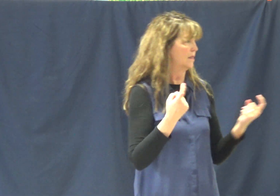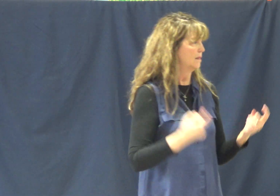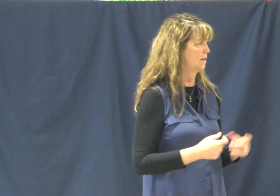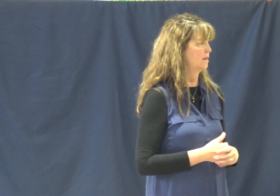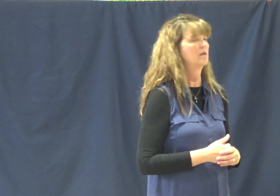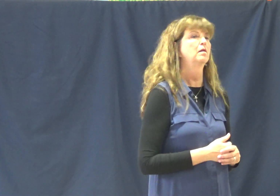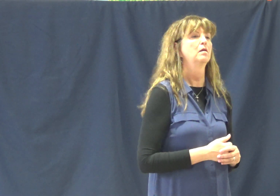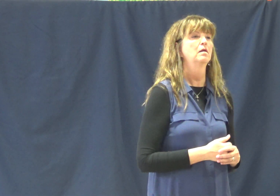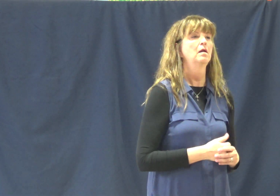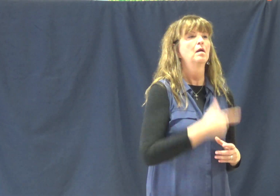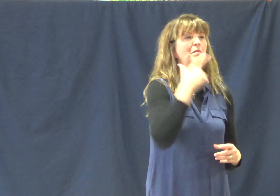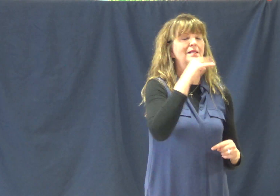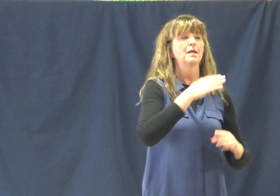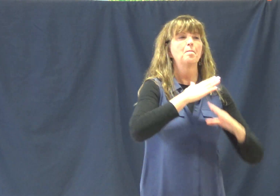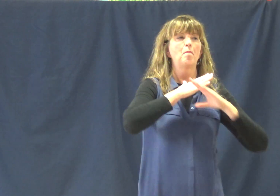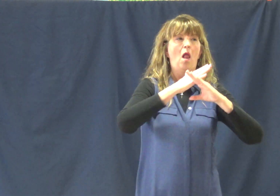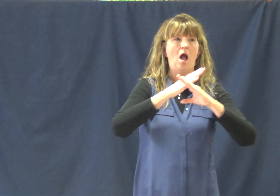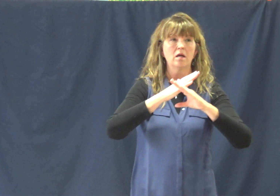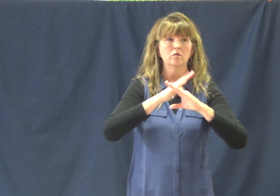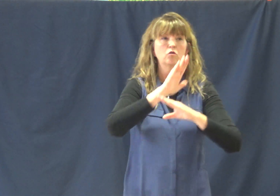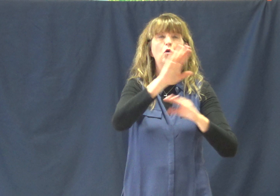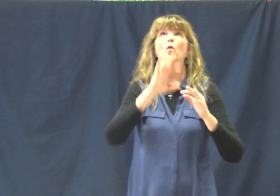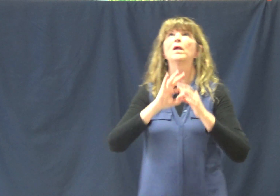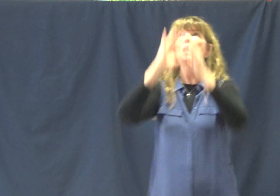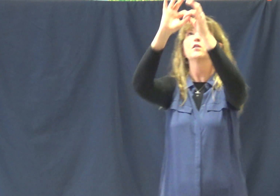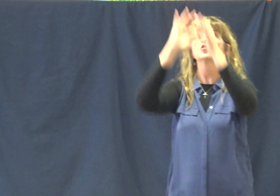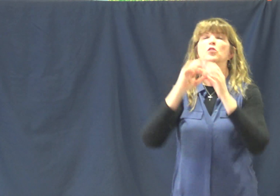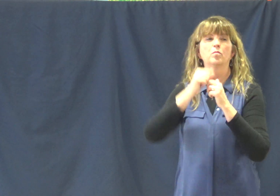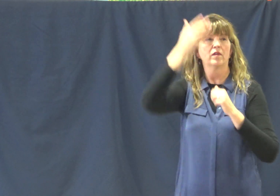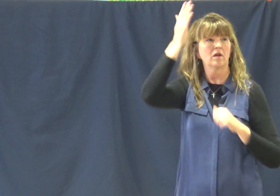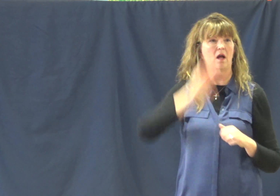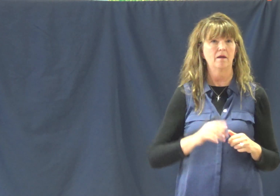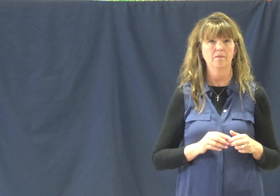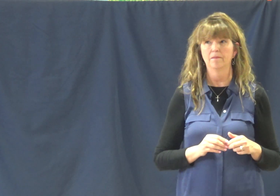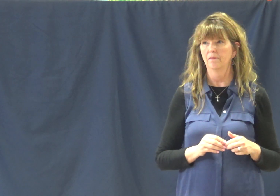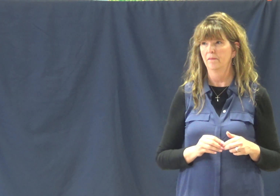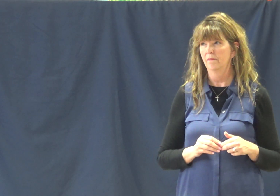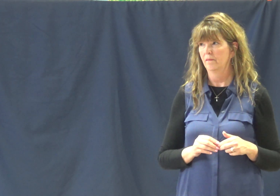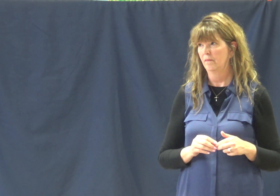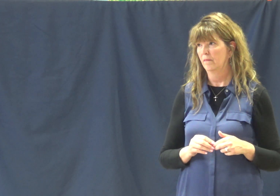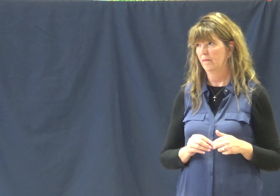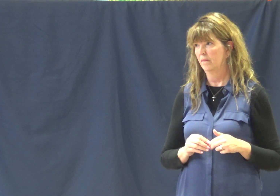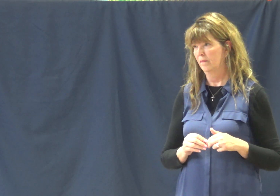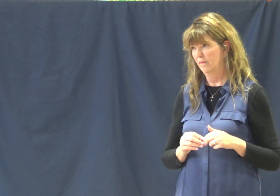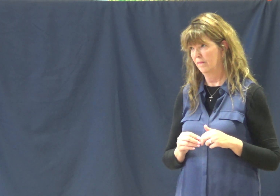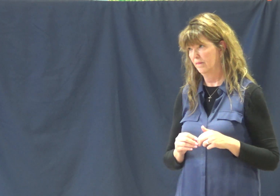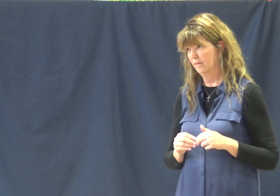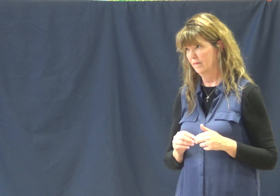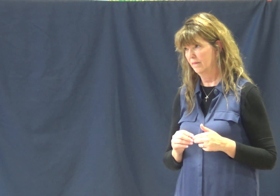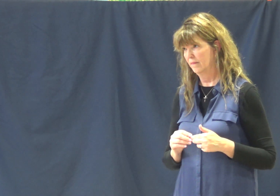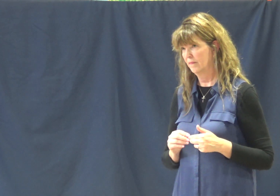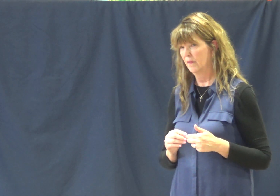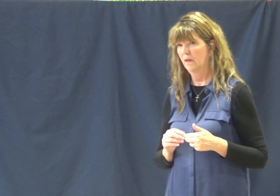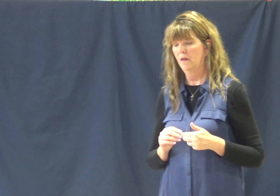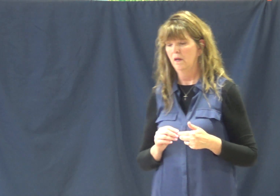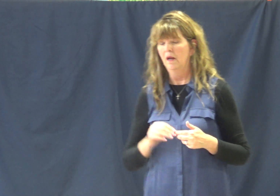I call it a sin because it blocks your relationship with God.